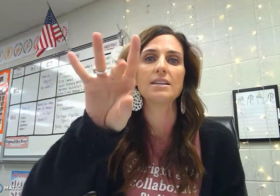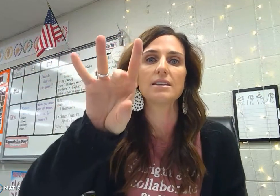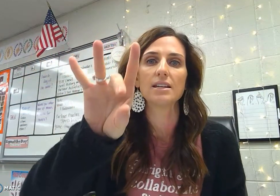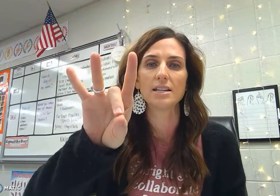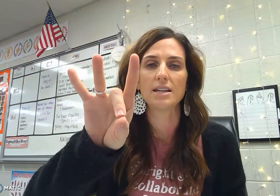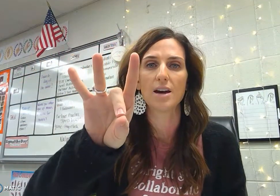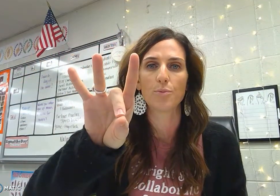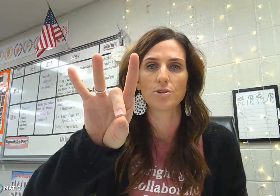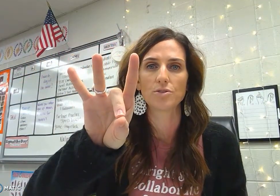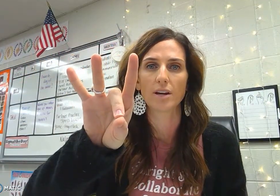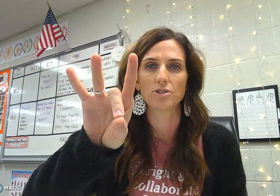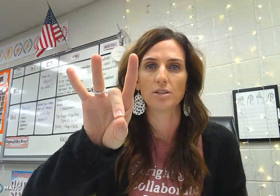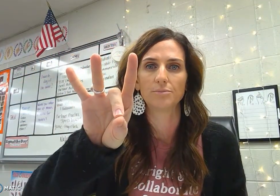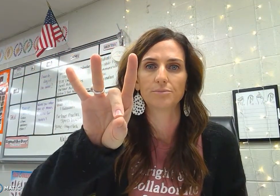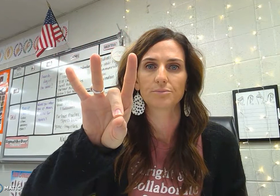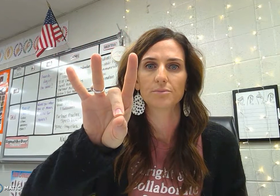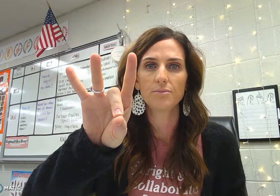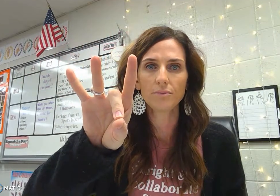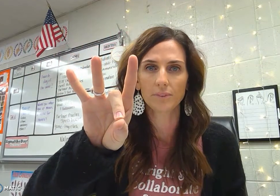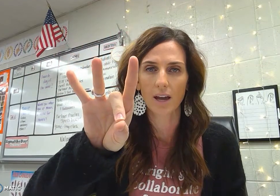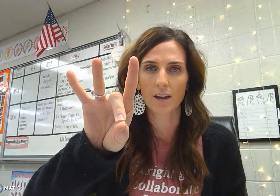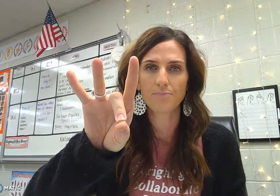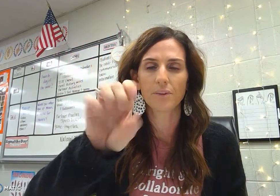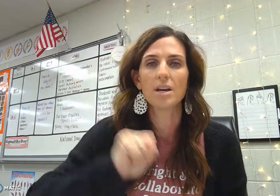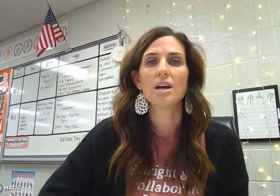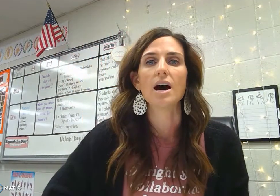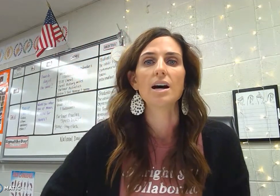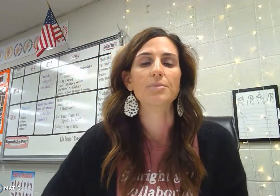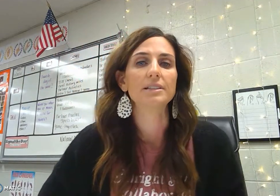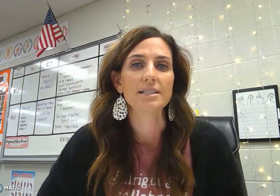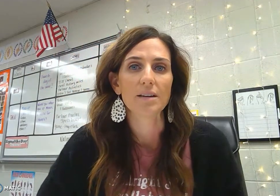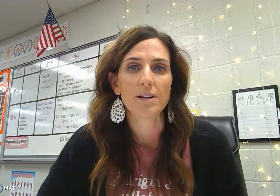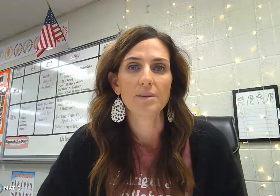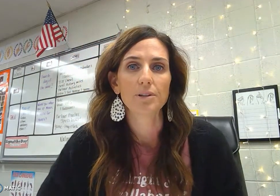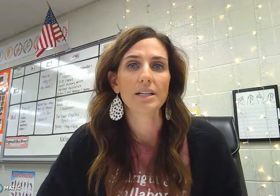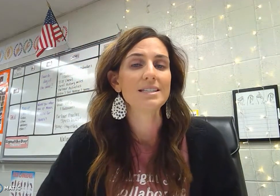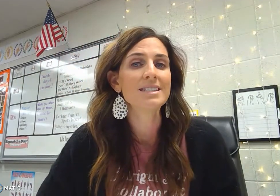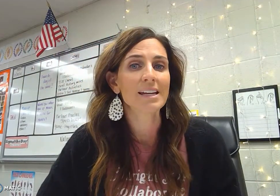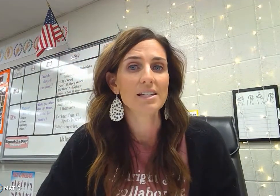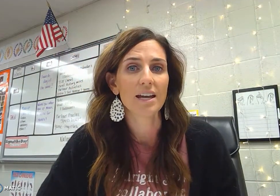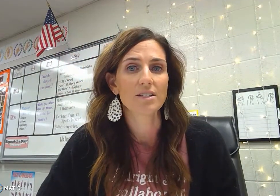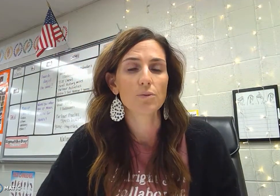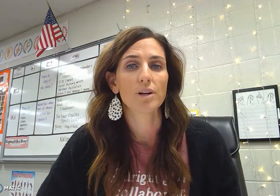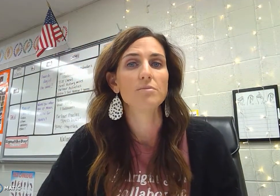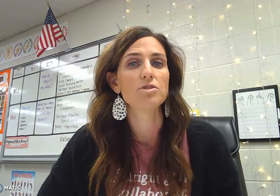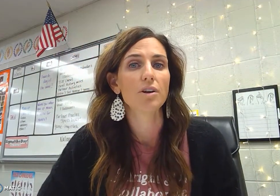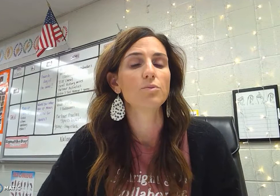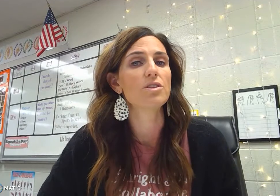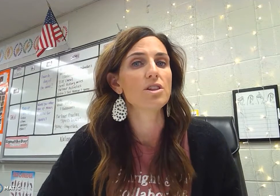8 in an upward direction. Okay, but let's say my number is 98, where I'm starting with the